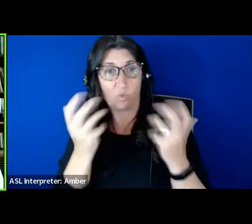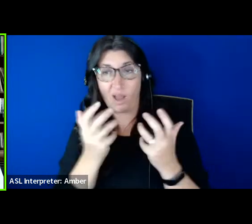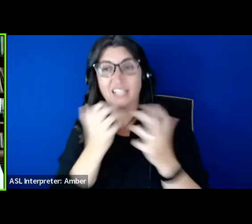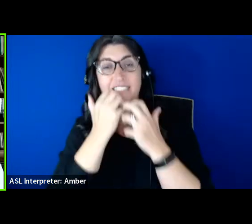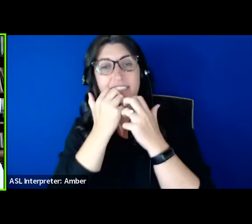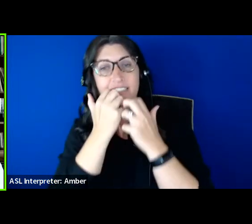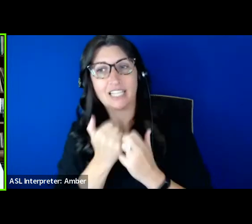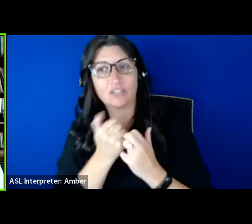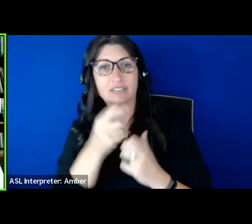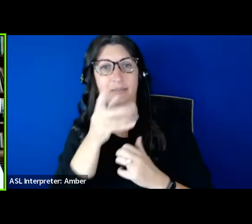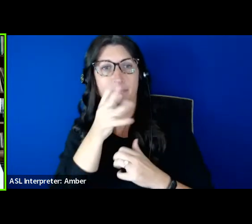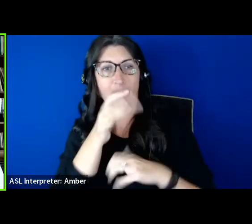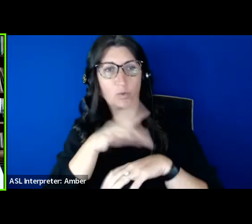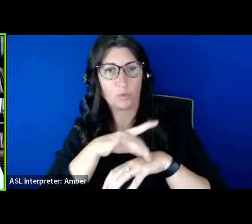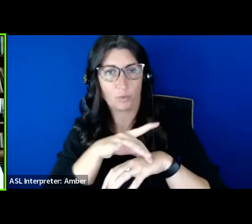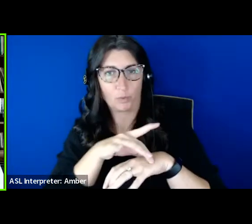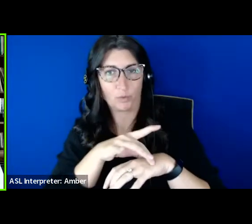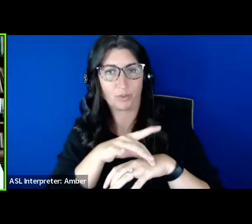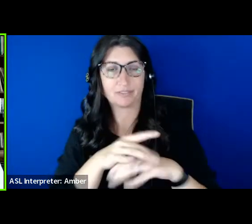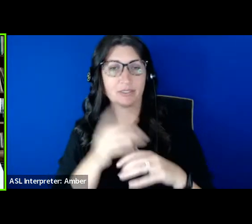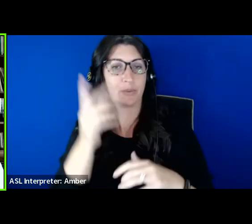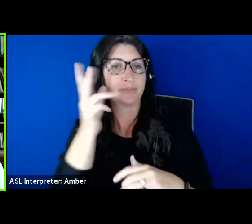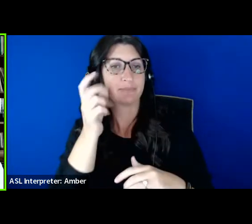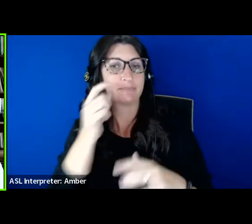Earth. And here we go.